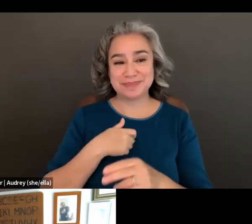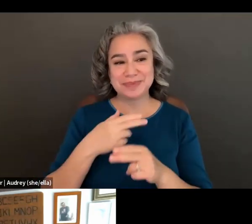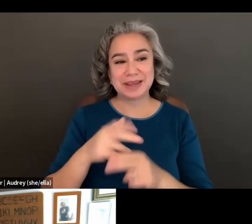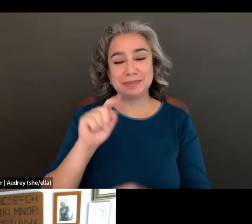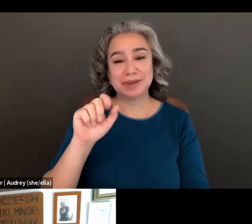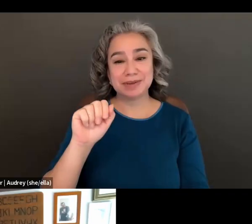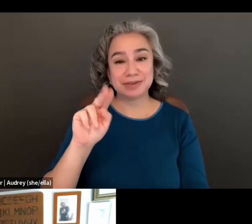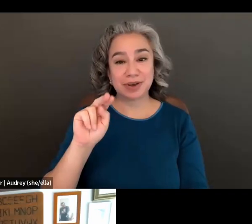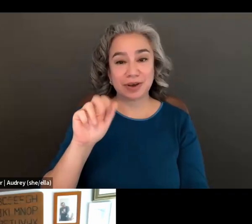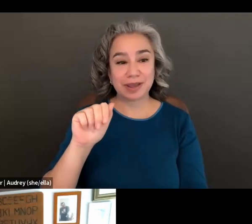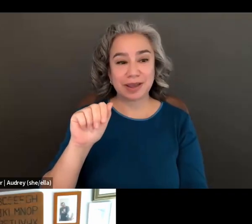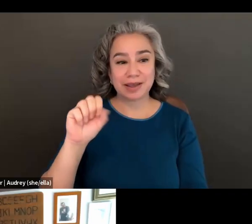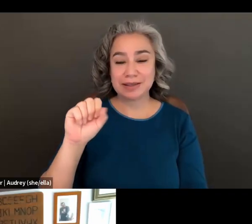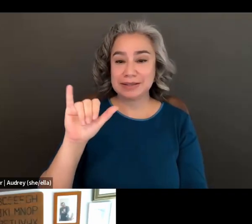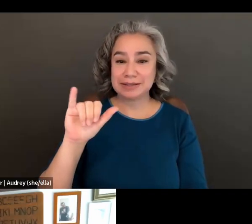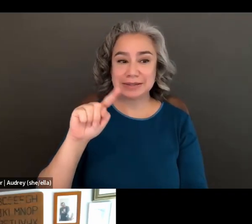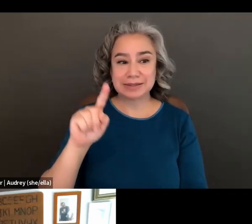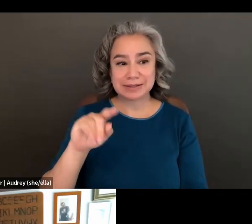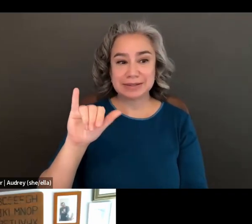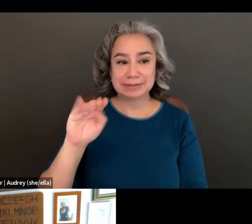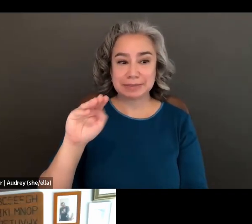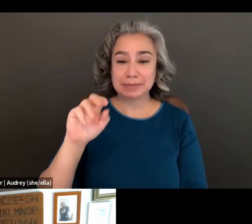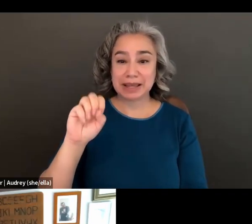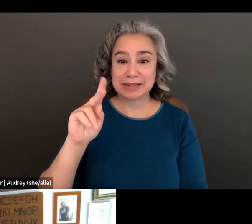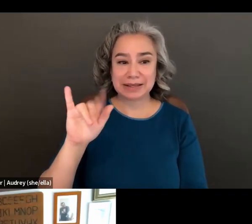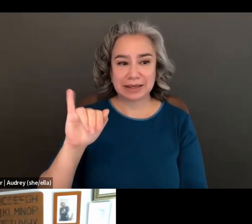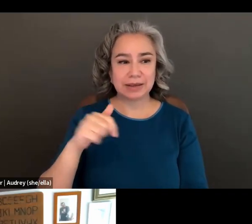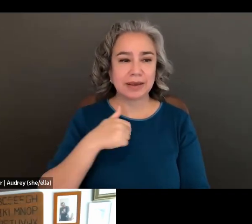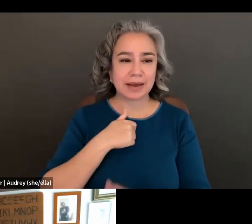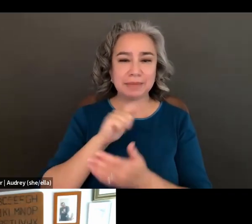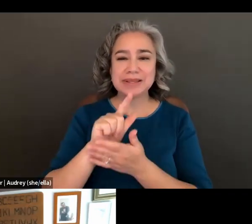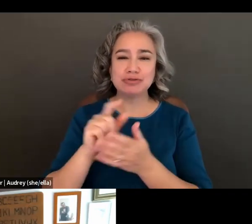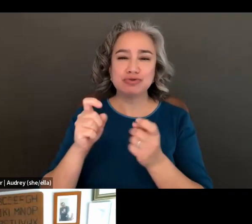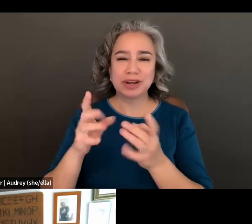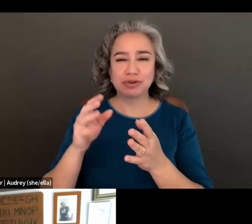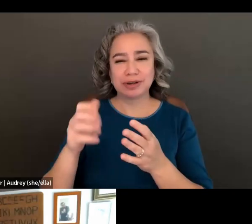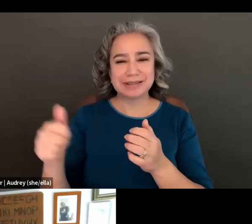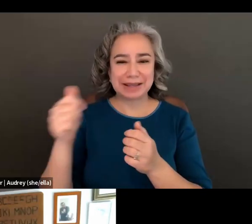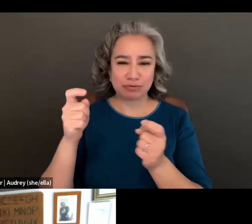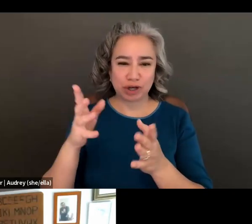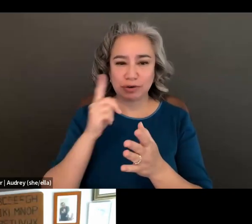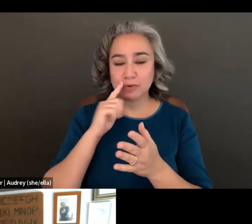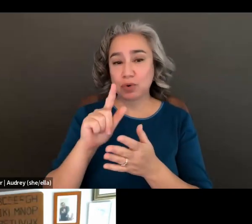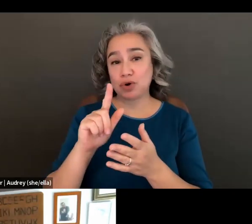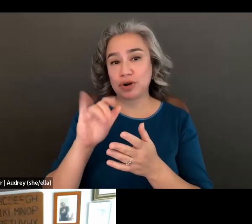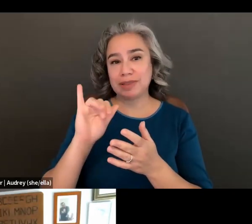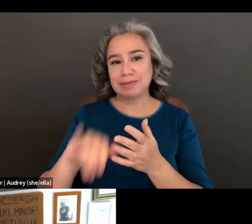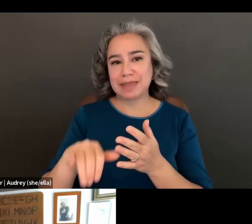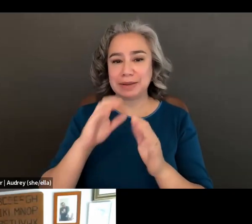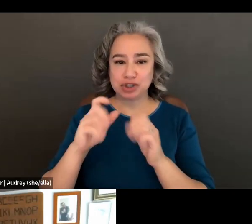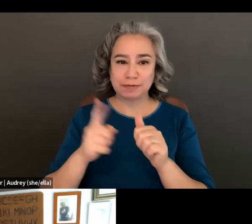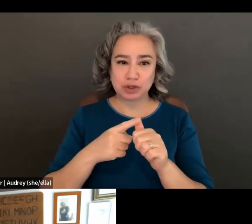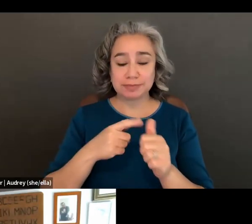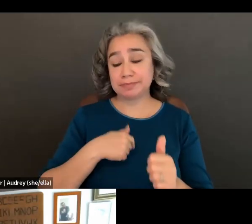Szymanski, and I am the Executive Director and Legal Director of Communication First. I'm a white woman in her 50s with short